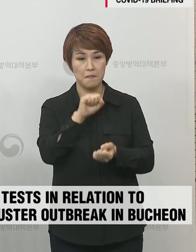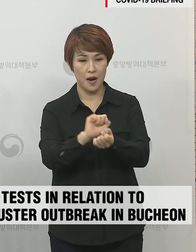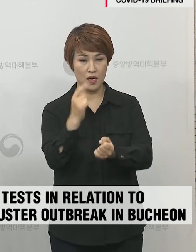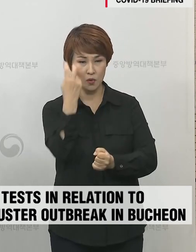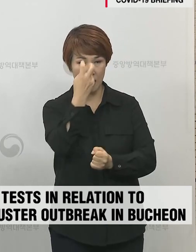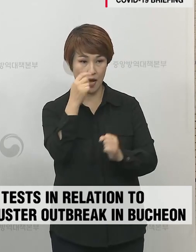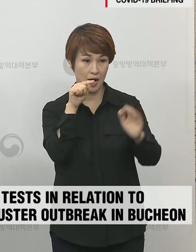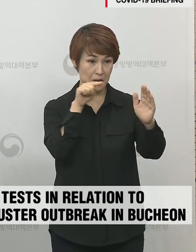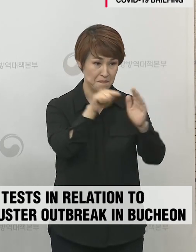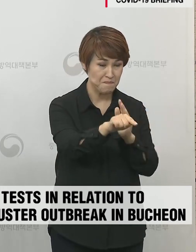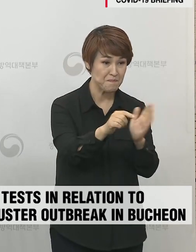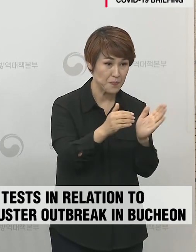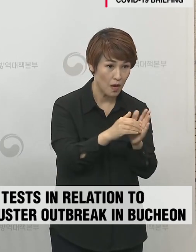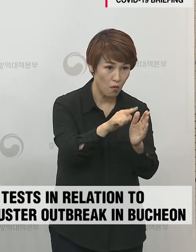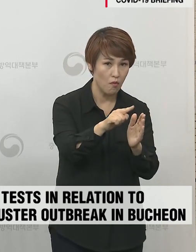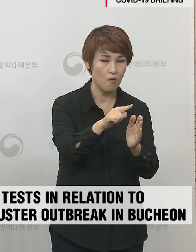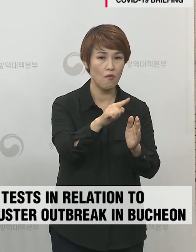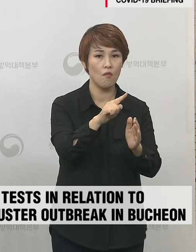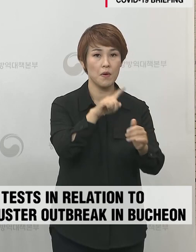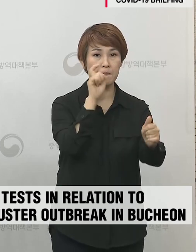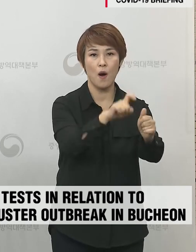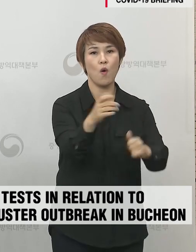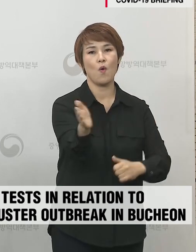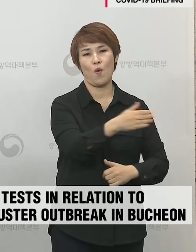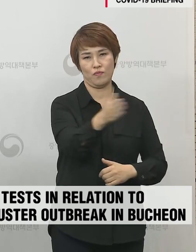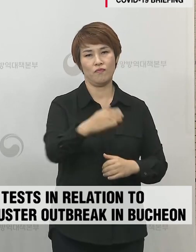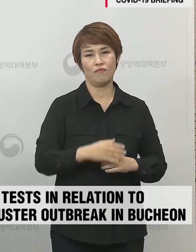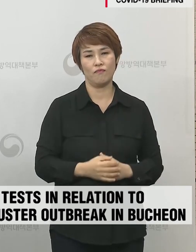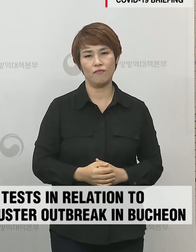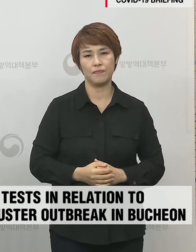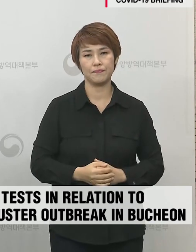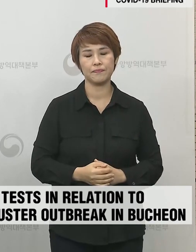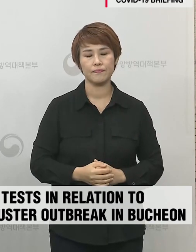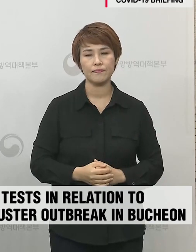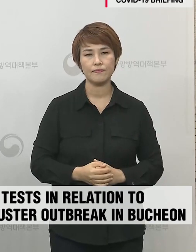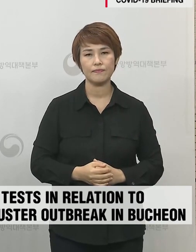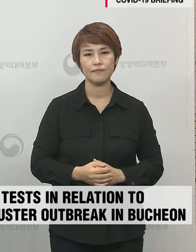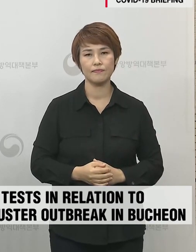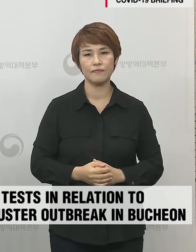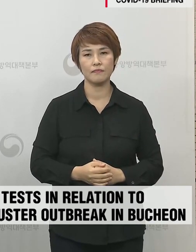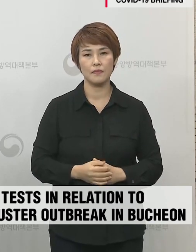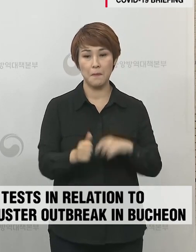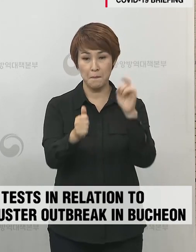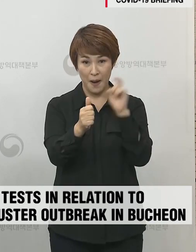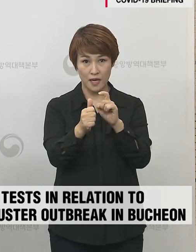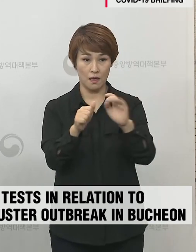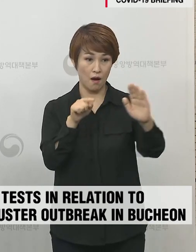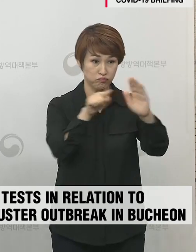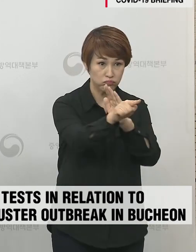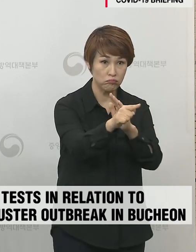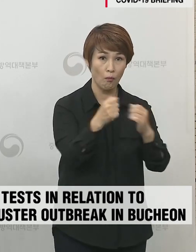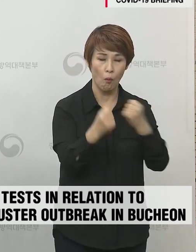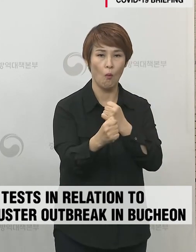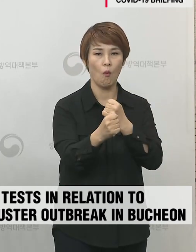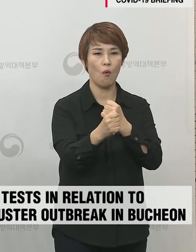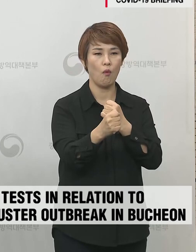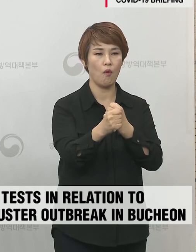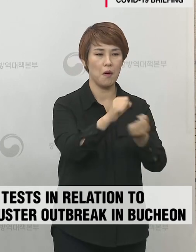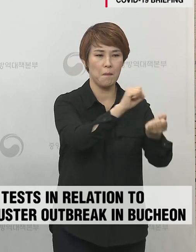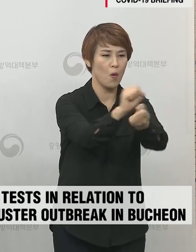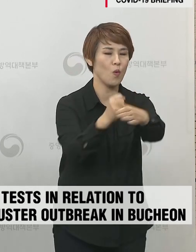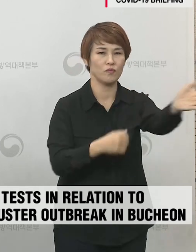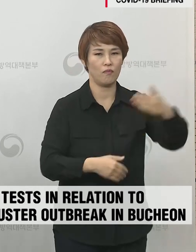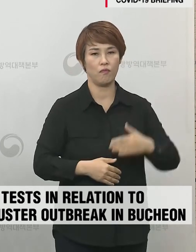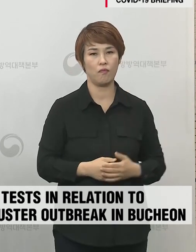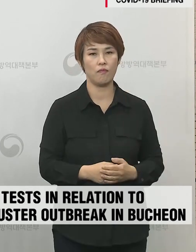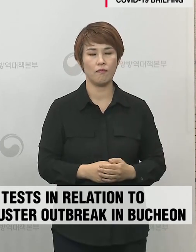good abidance to the quarantine measures, and there were no additional cases being confirmed. And in detail,